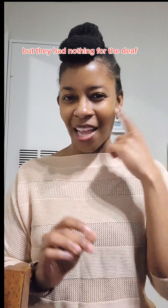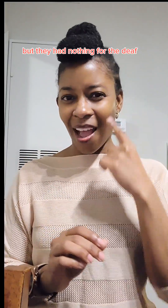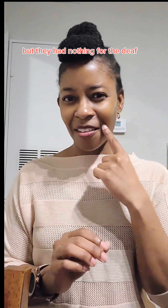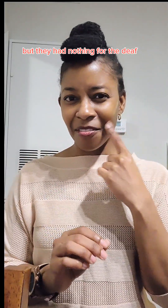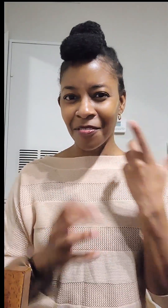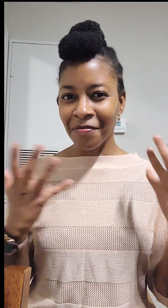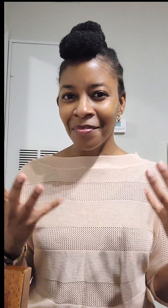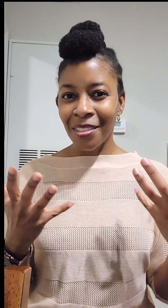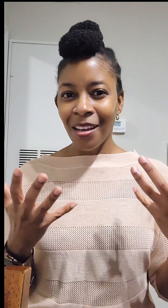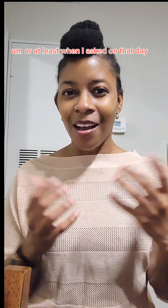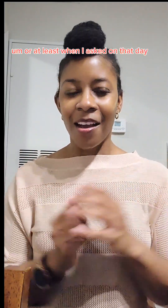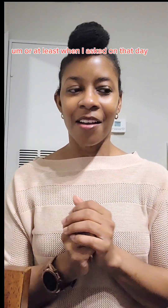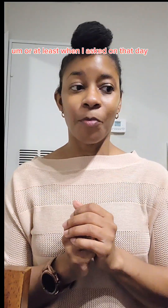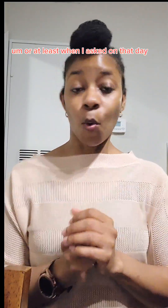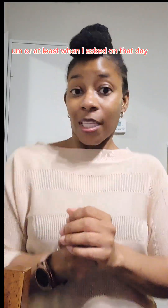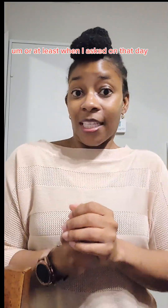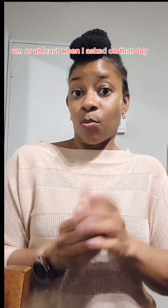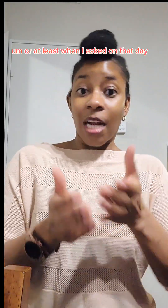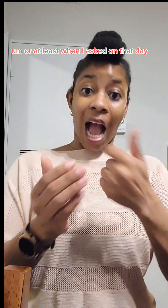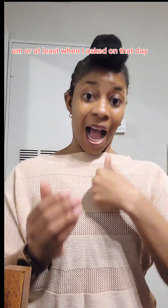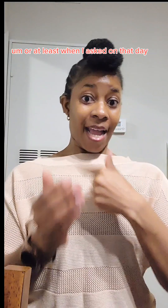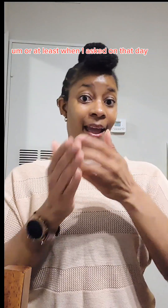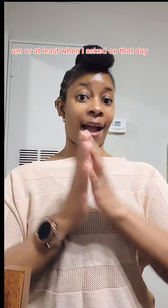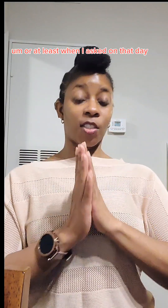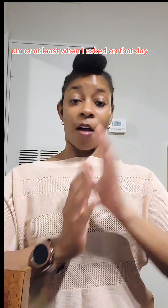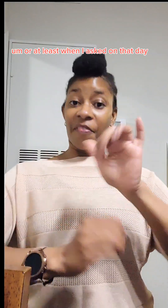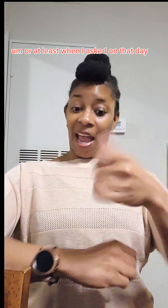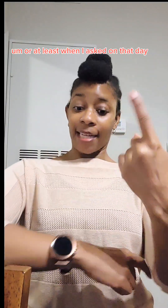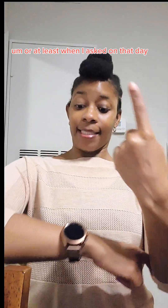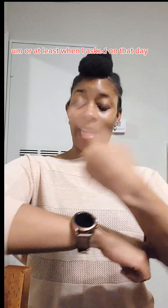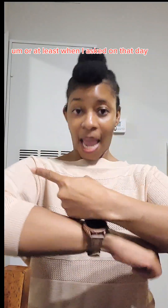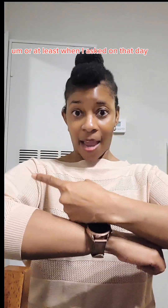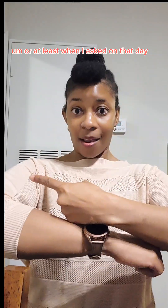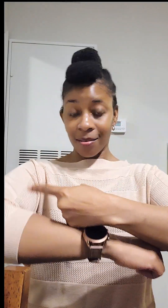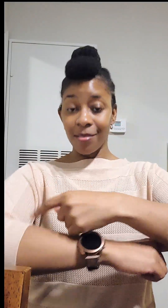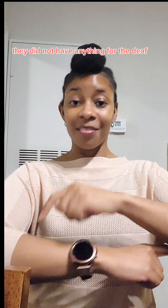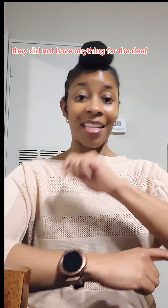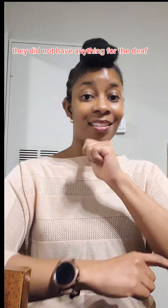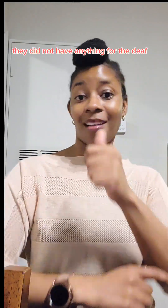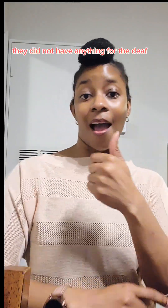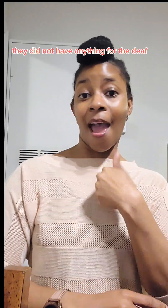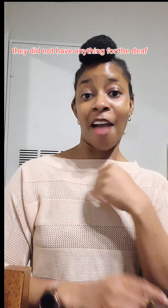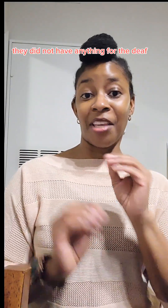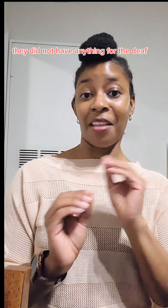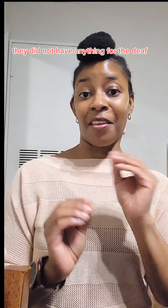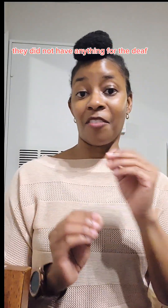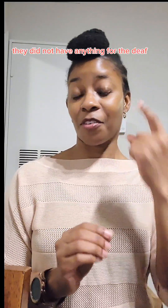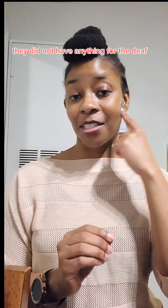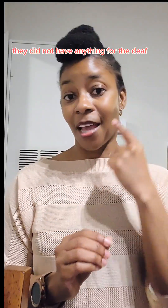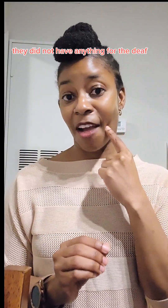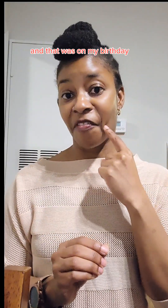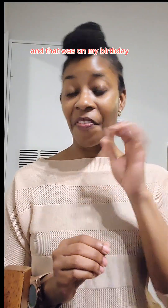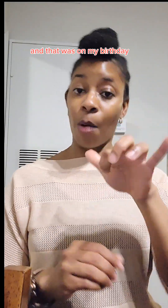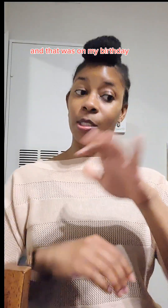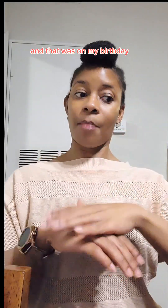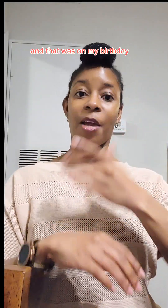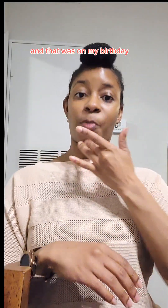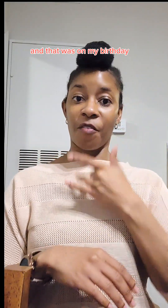deaf. Or at least when I asked on that day, they did not have anything for the deaf. And that was on my